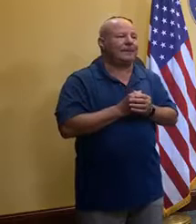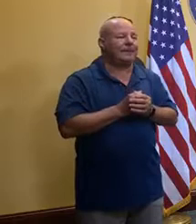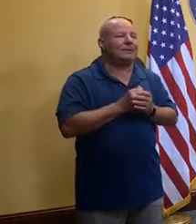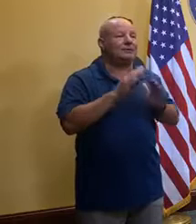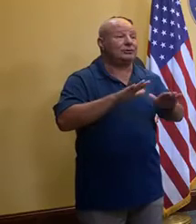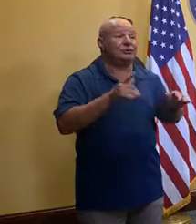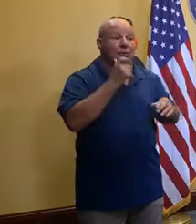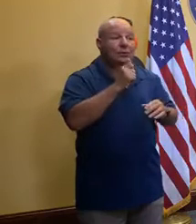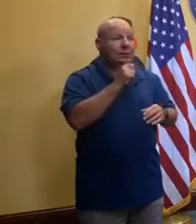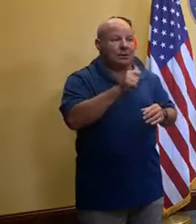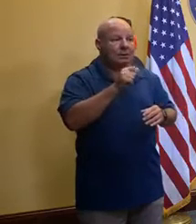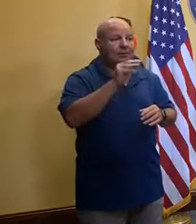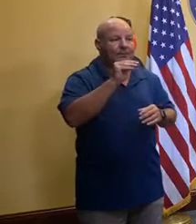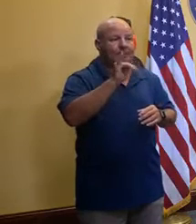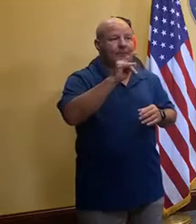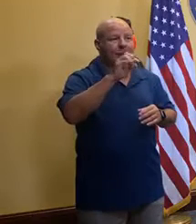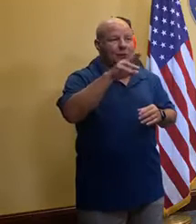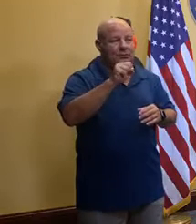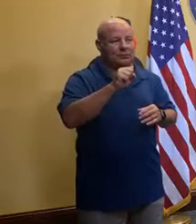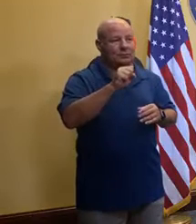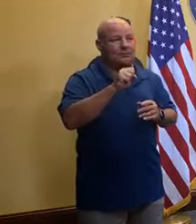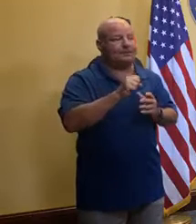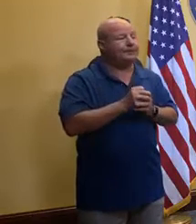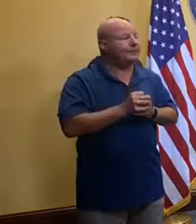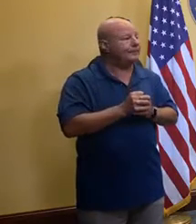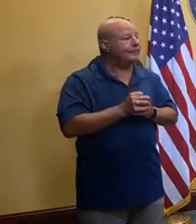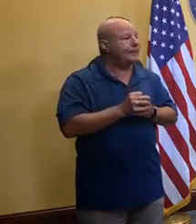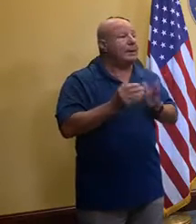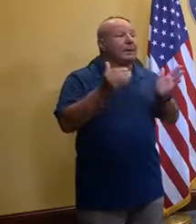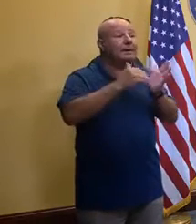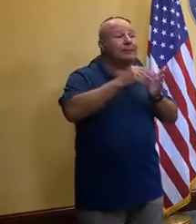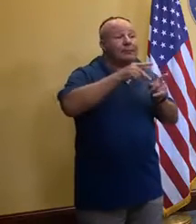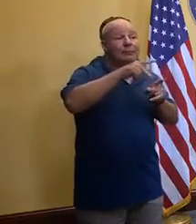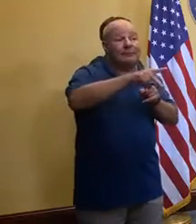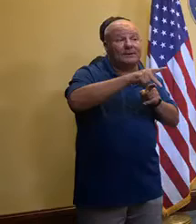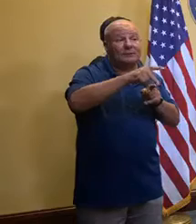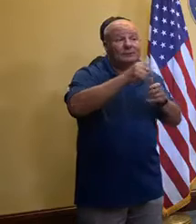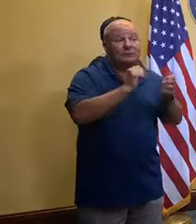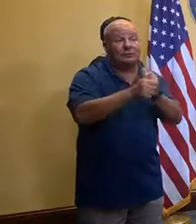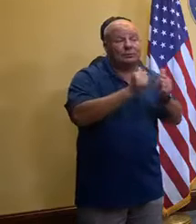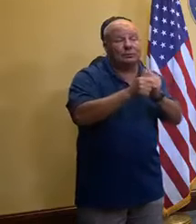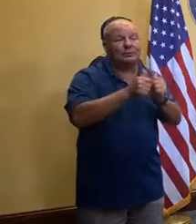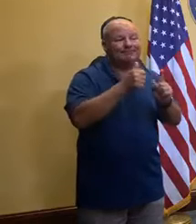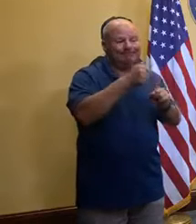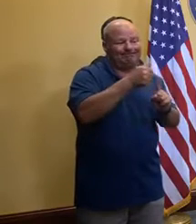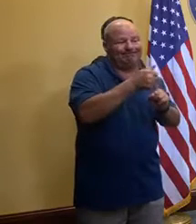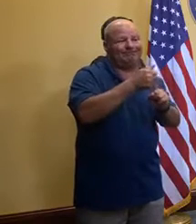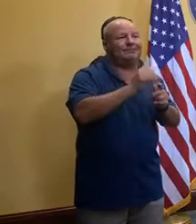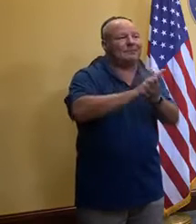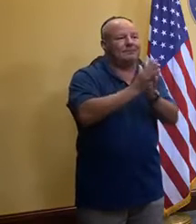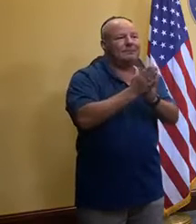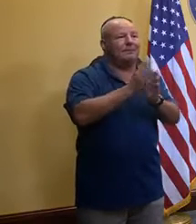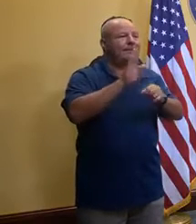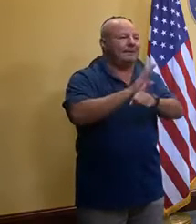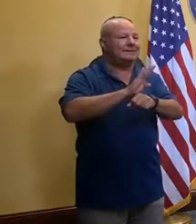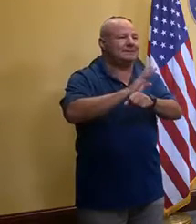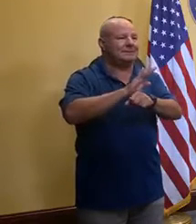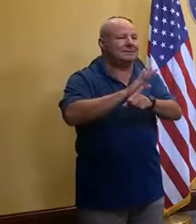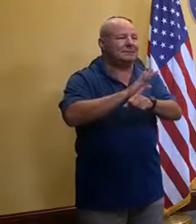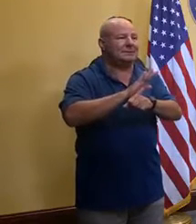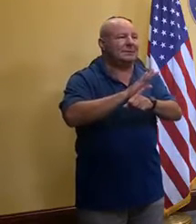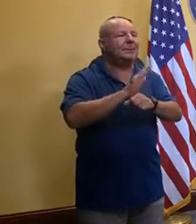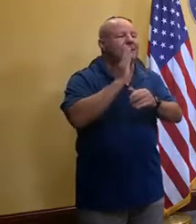minors. So again, professional sports being a business is going to be allowed